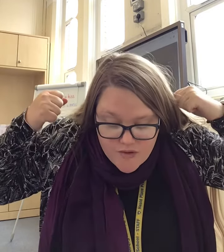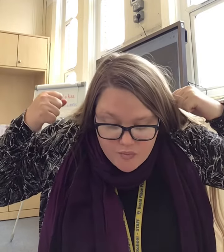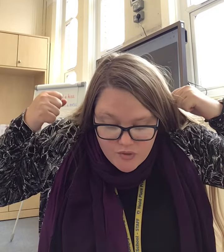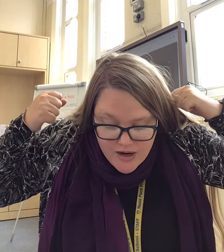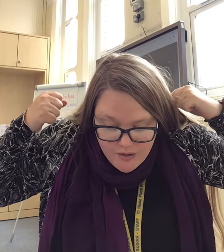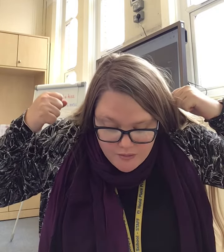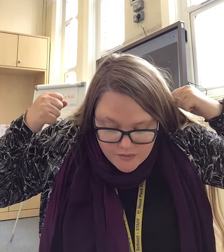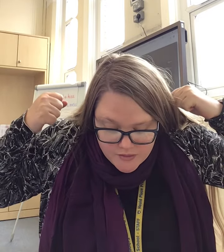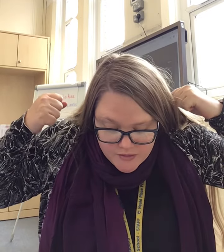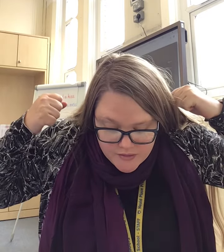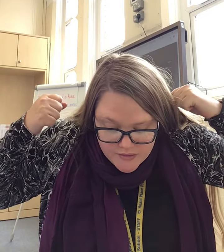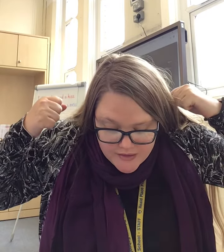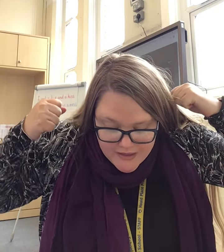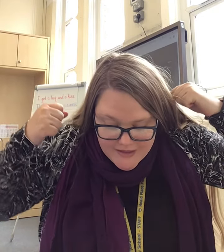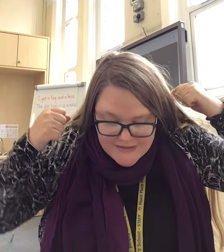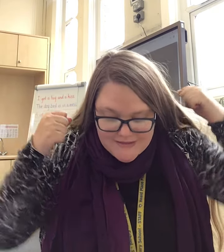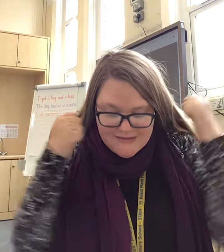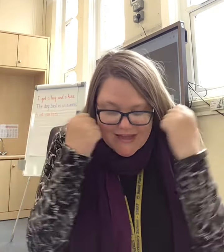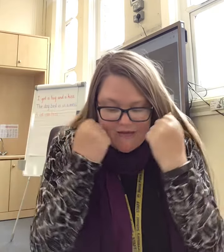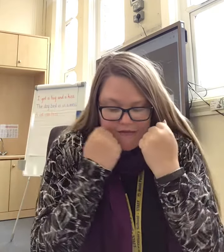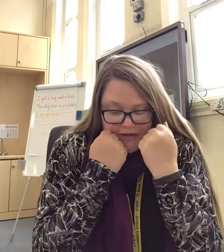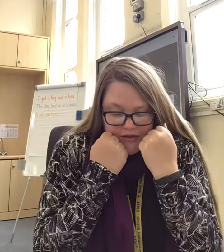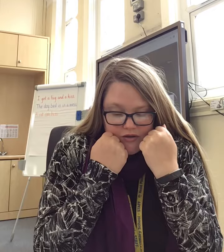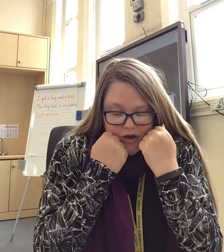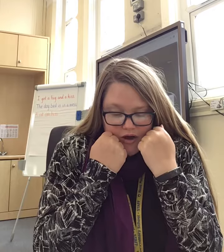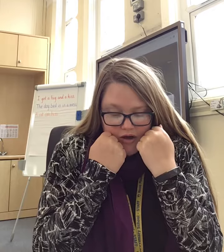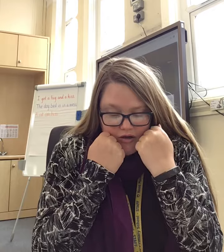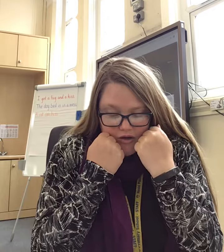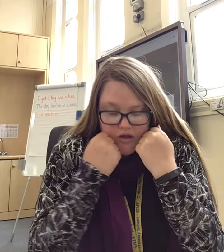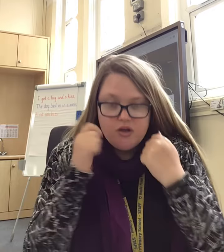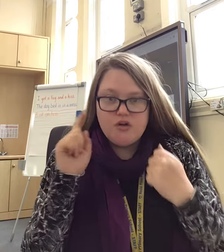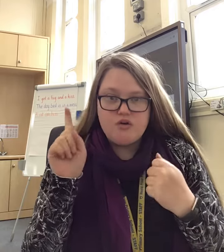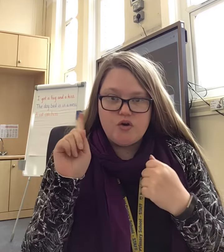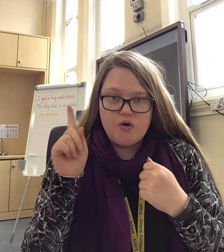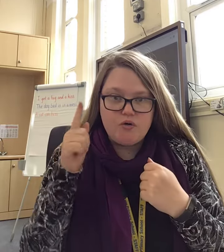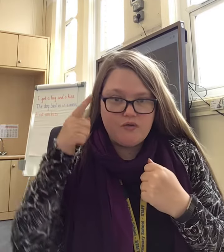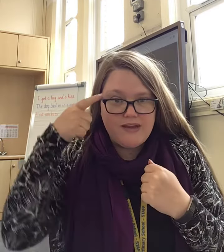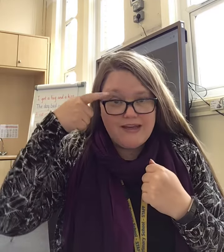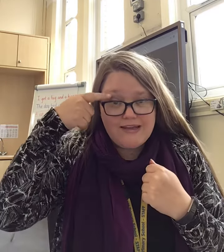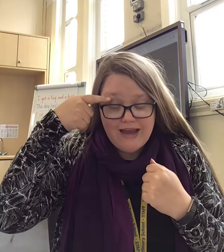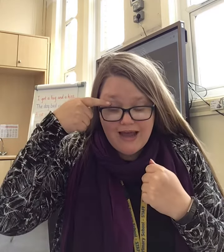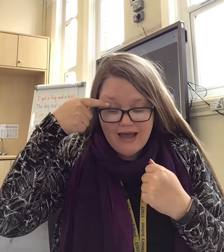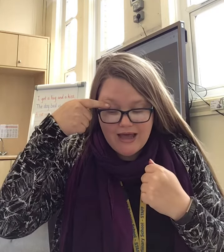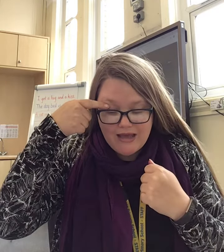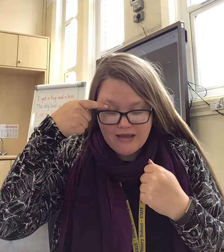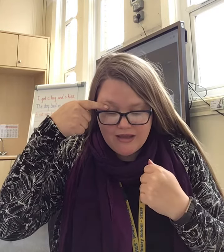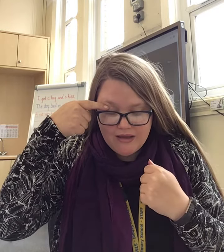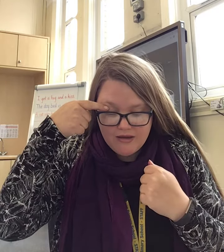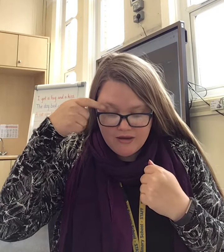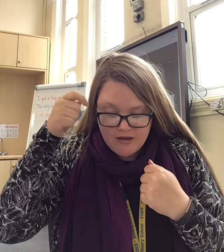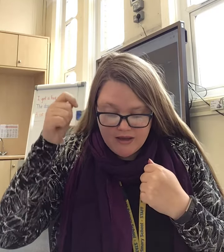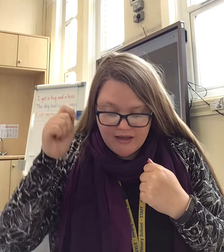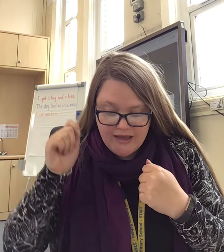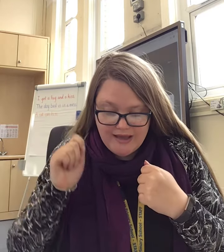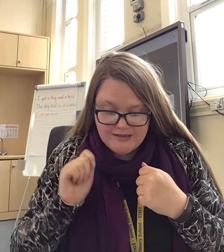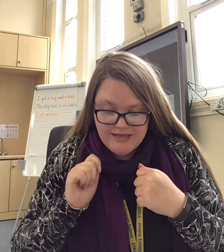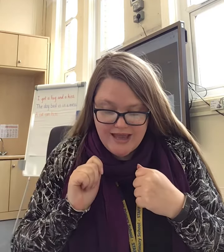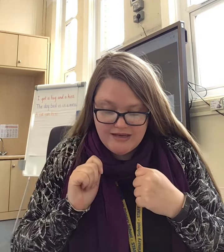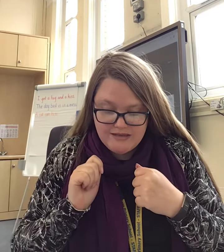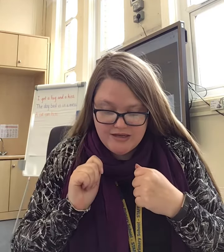brown Safe in the dark, no greedy eye, can tender